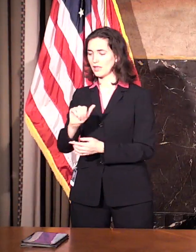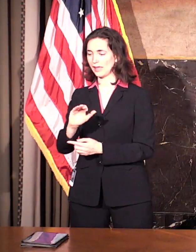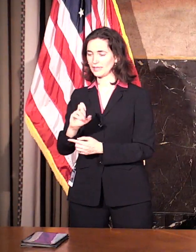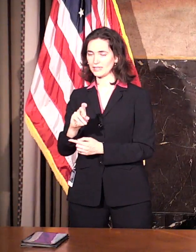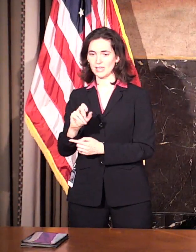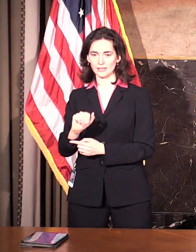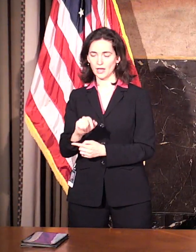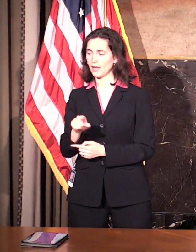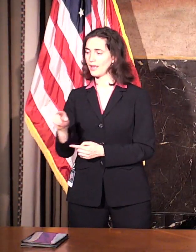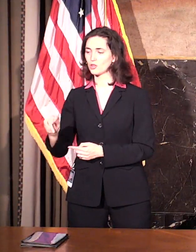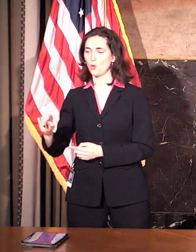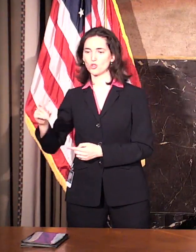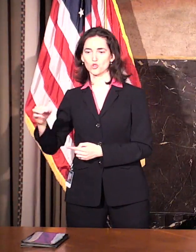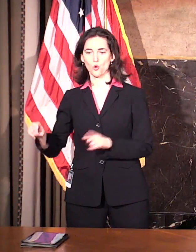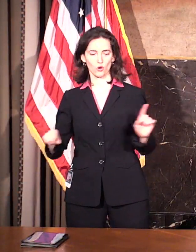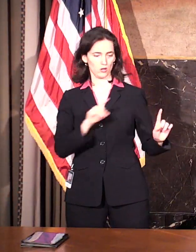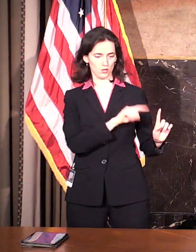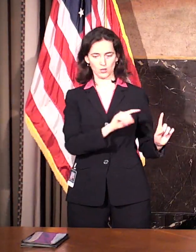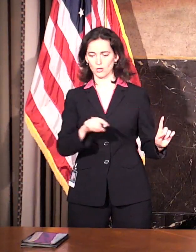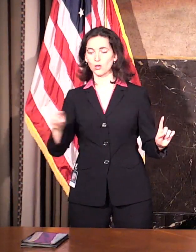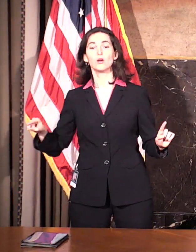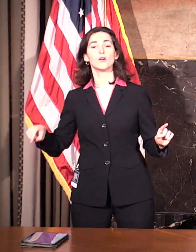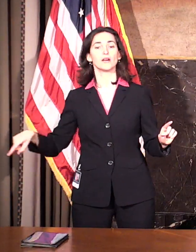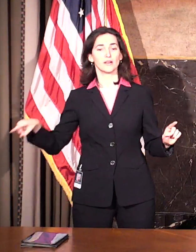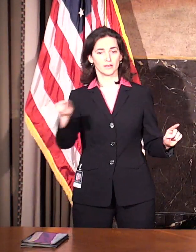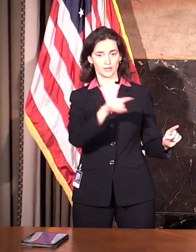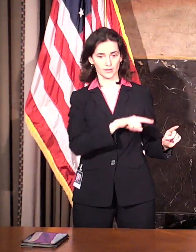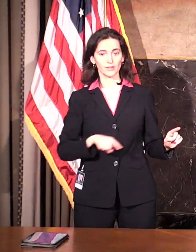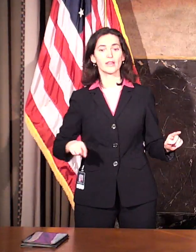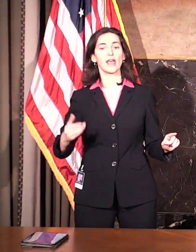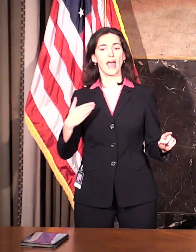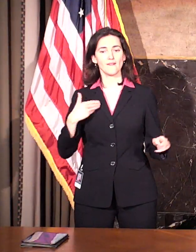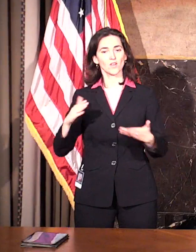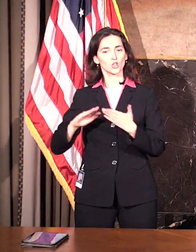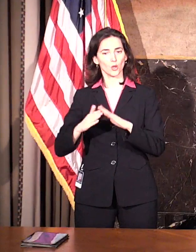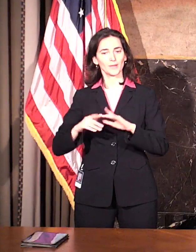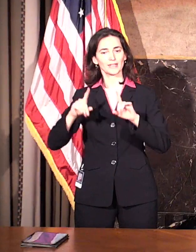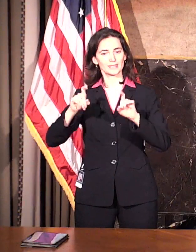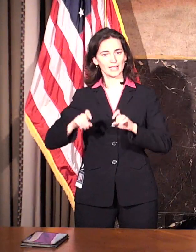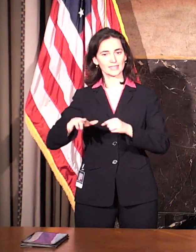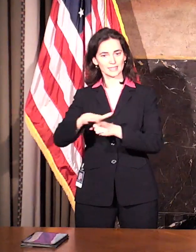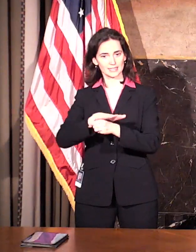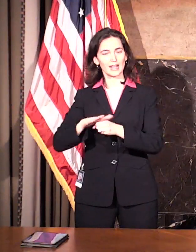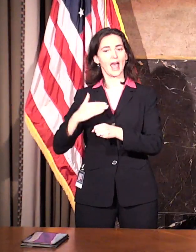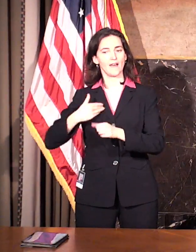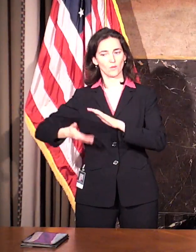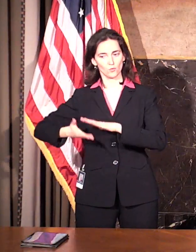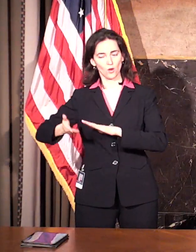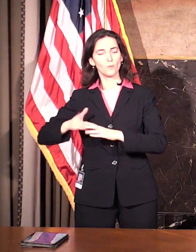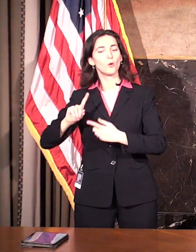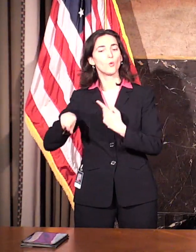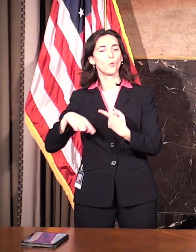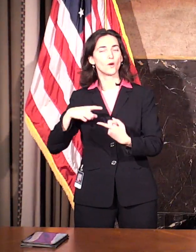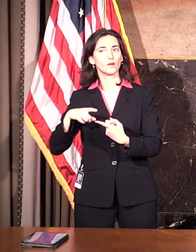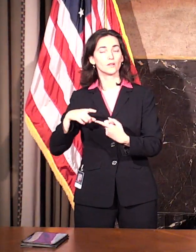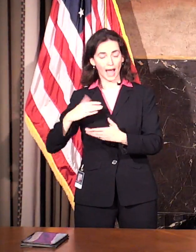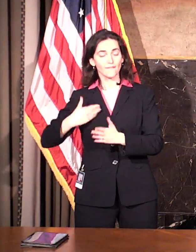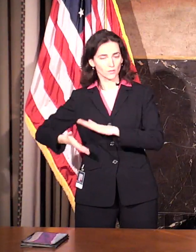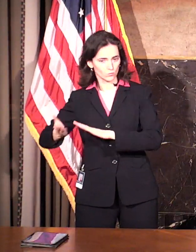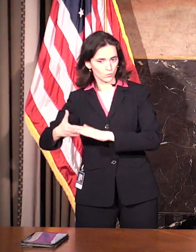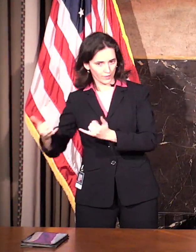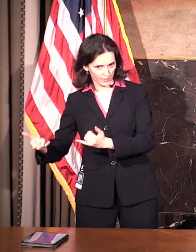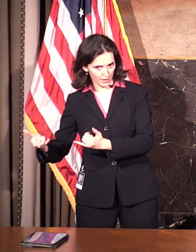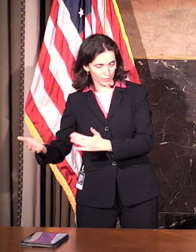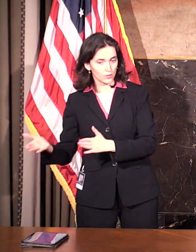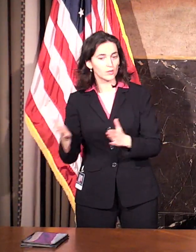Shore. They have operational community-based testing sites. Tomorrow, we believe that community testing